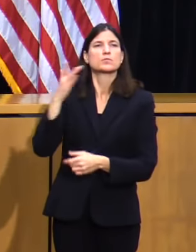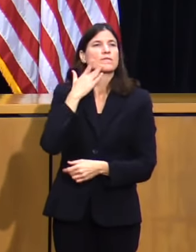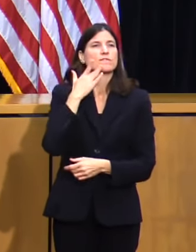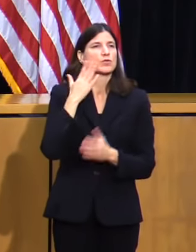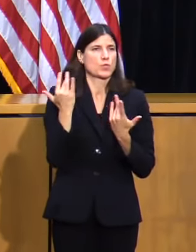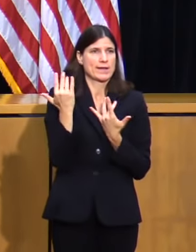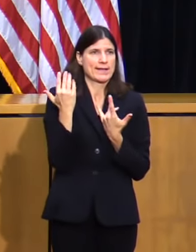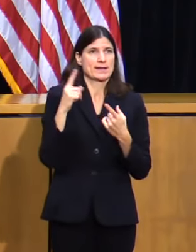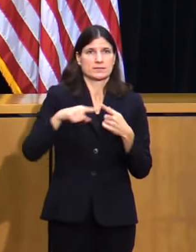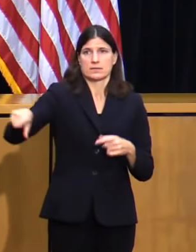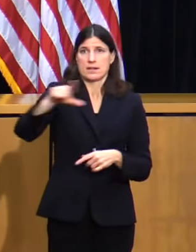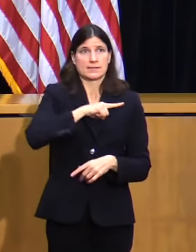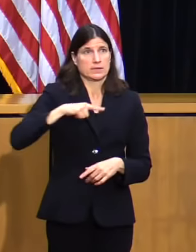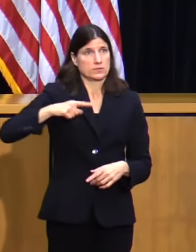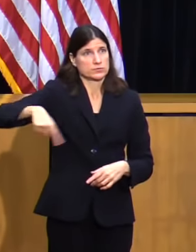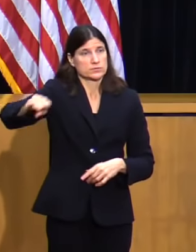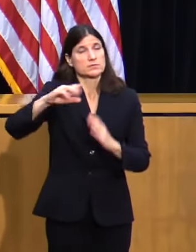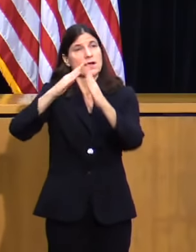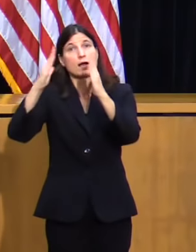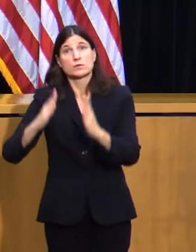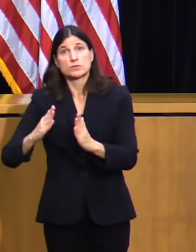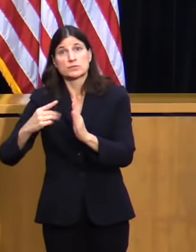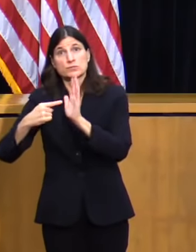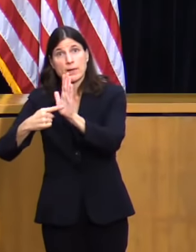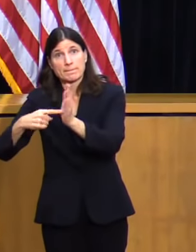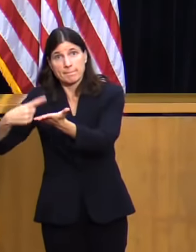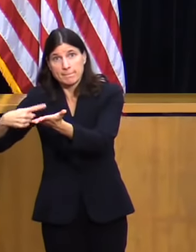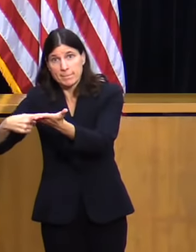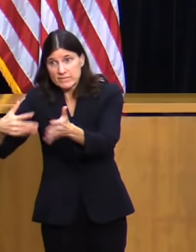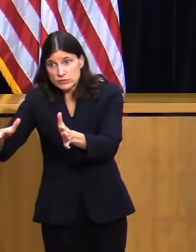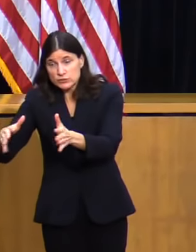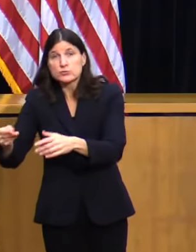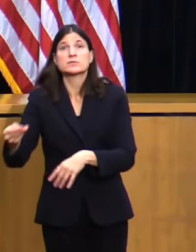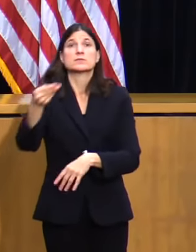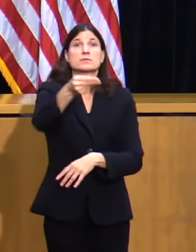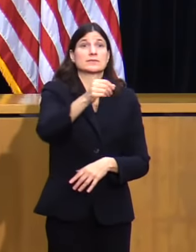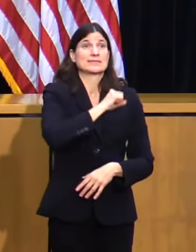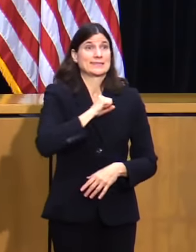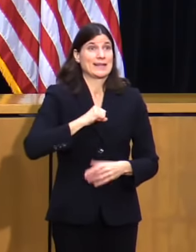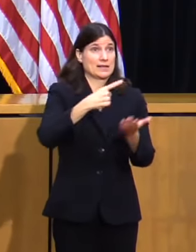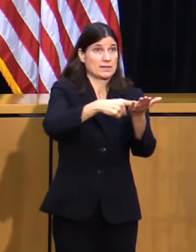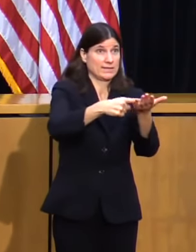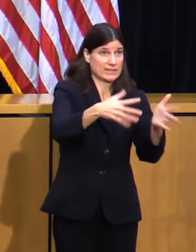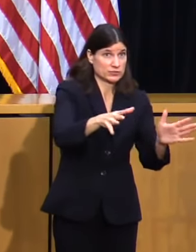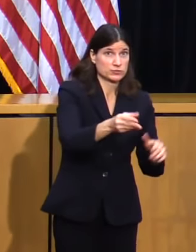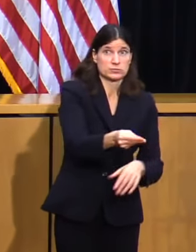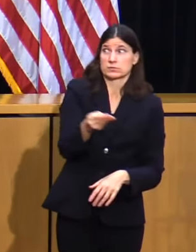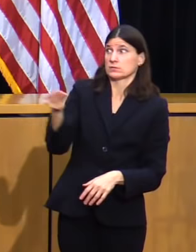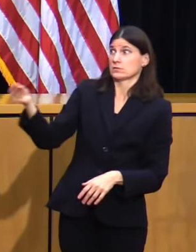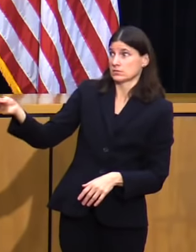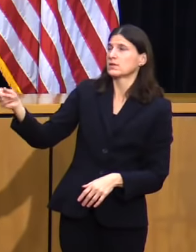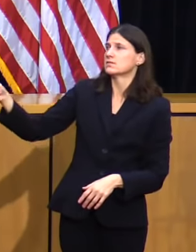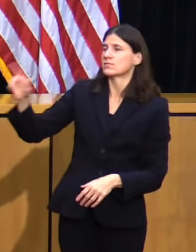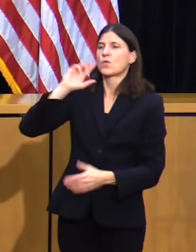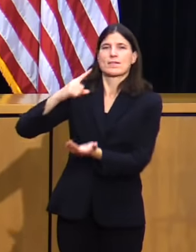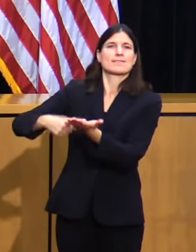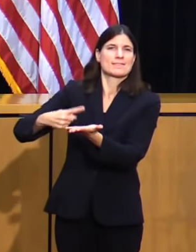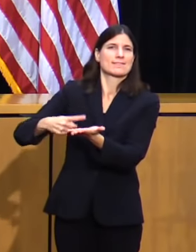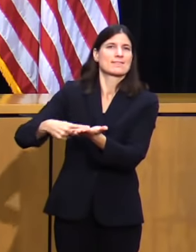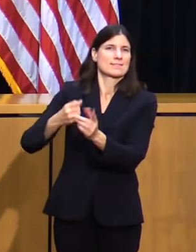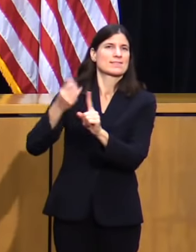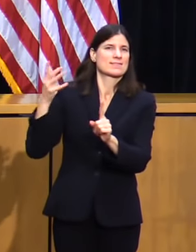unhappiness that was raised by a number of members of the Republican Party that putting policy in the budget